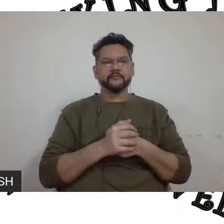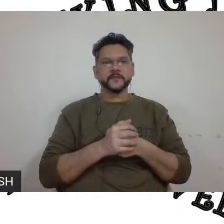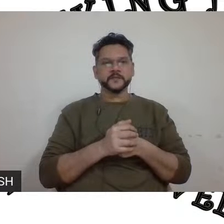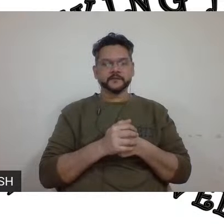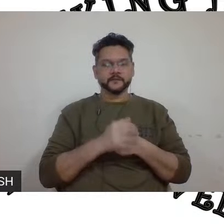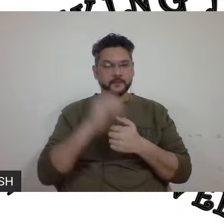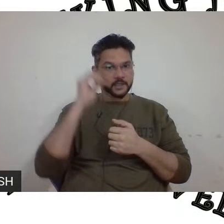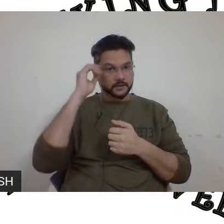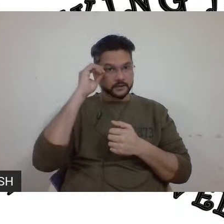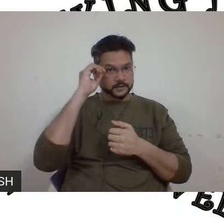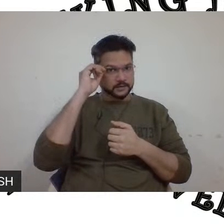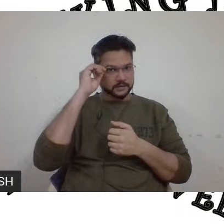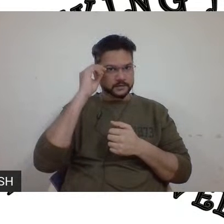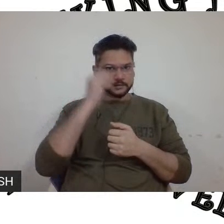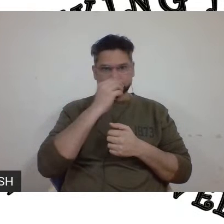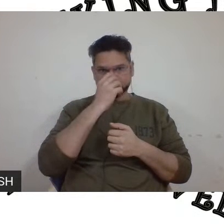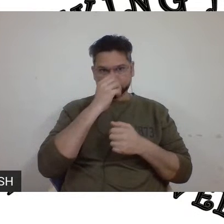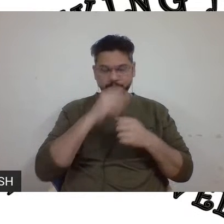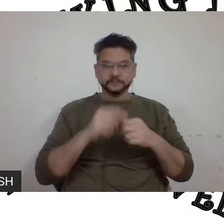I mean, also